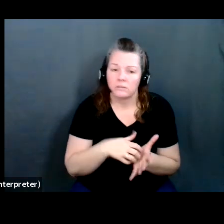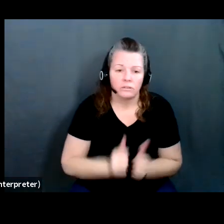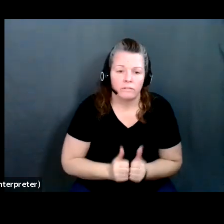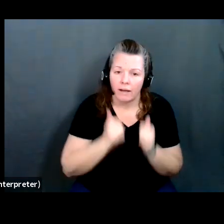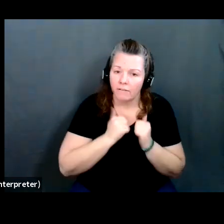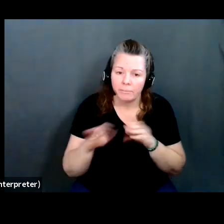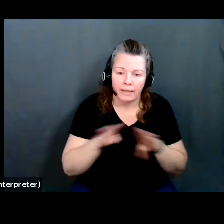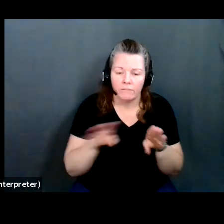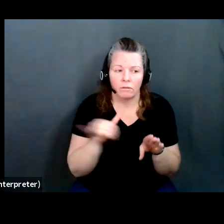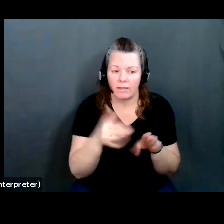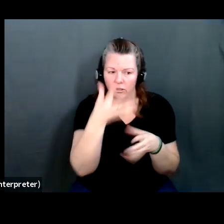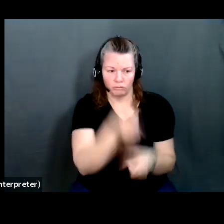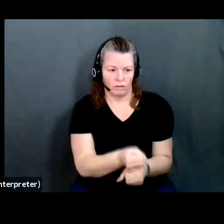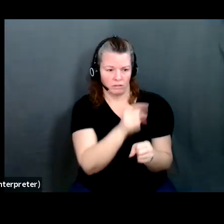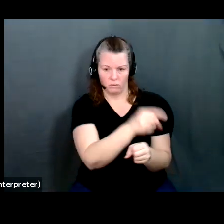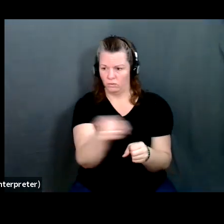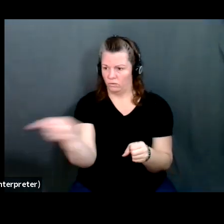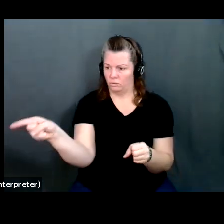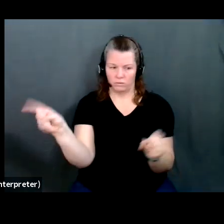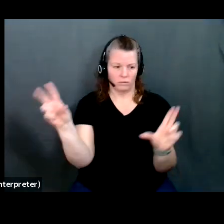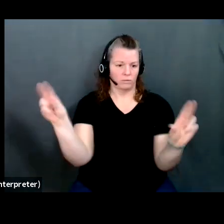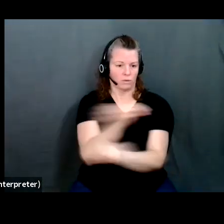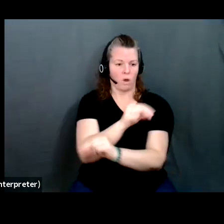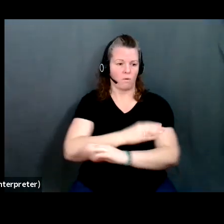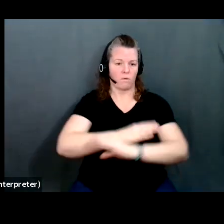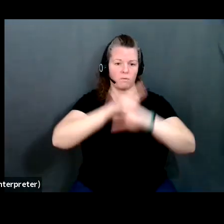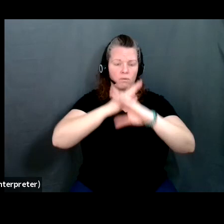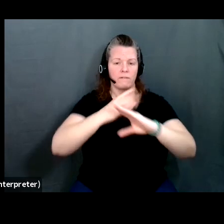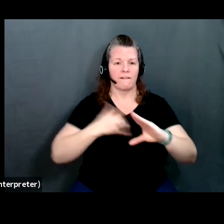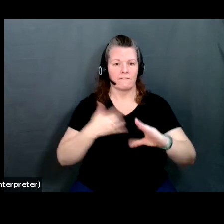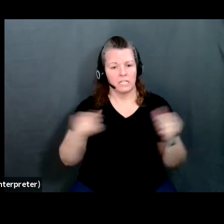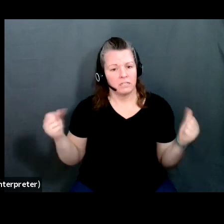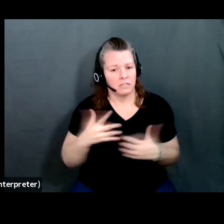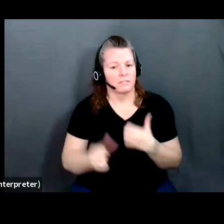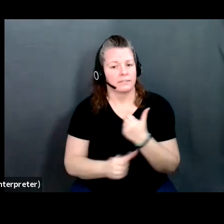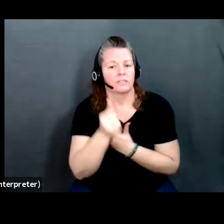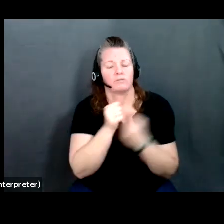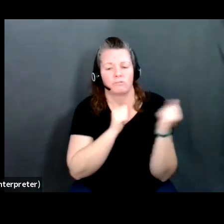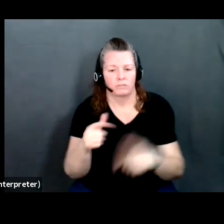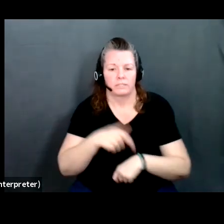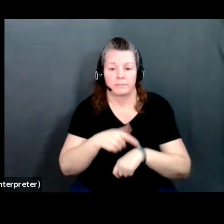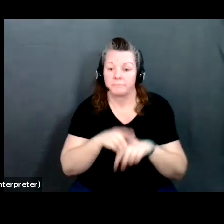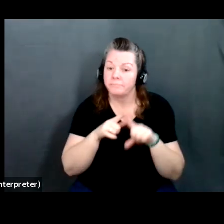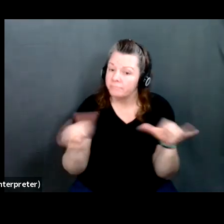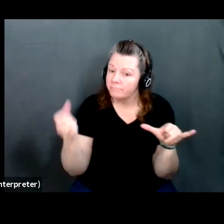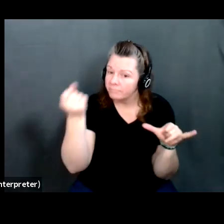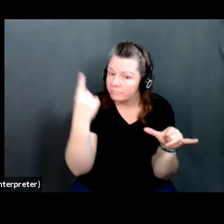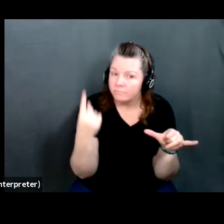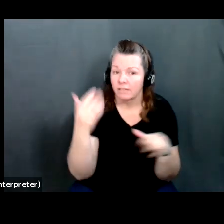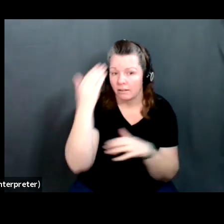a distrust of all strangers and feelings of constant endangerment. At the same time, the knowledge of an early